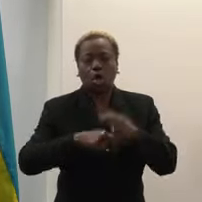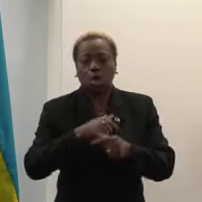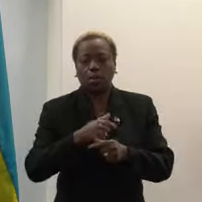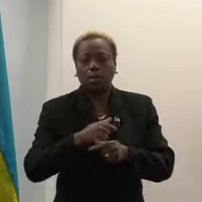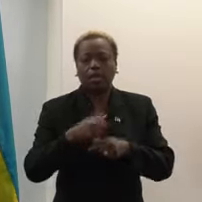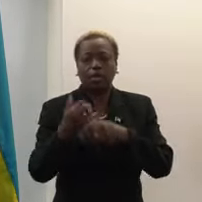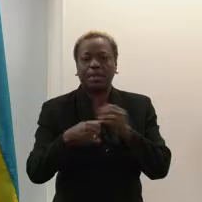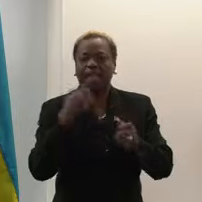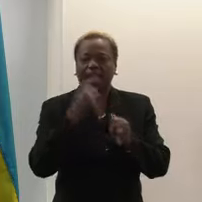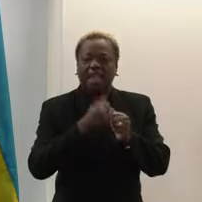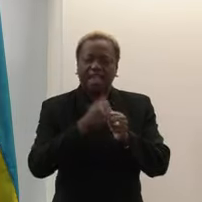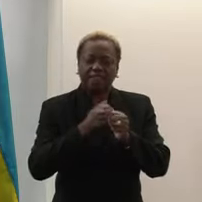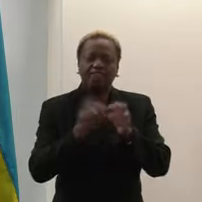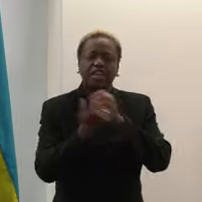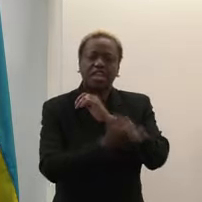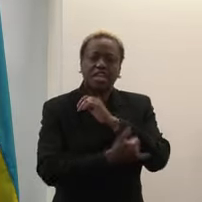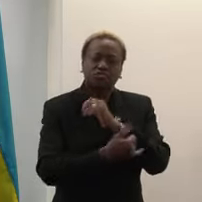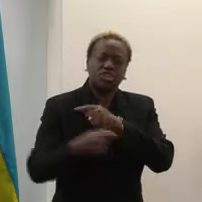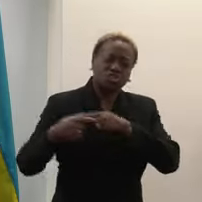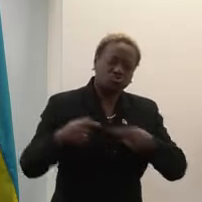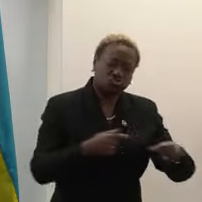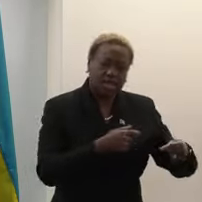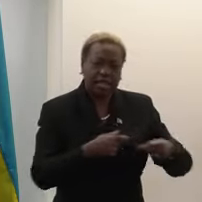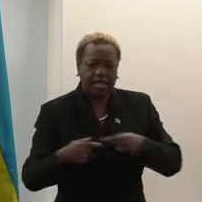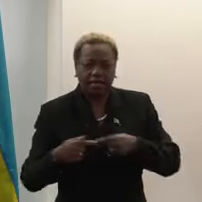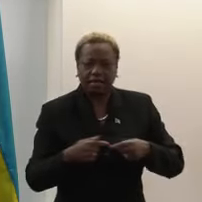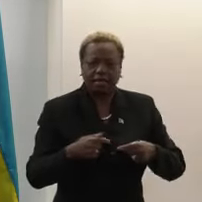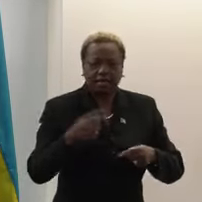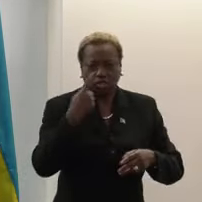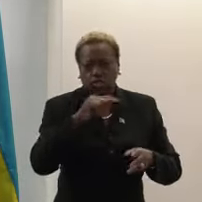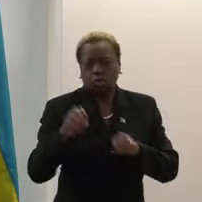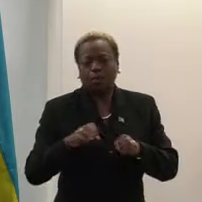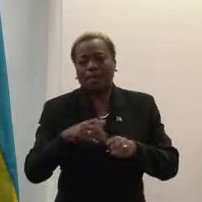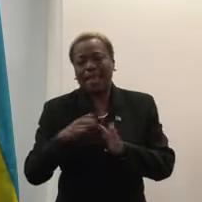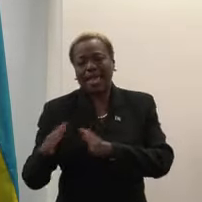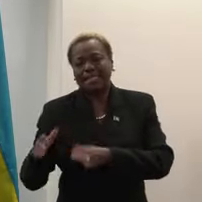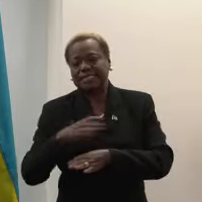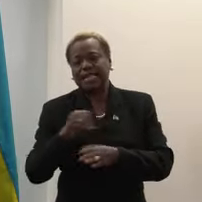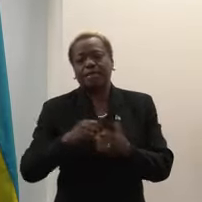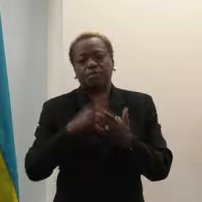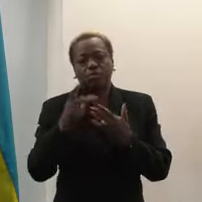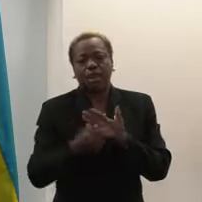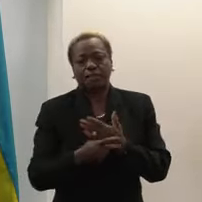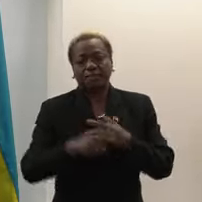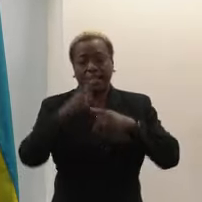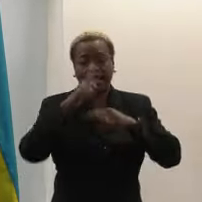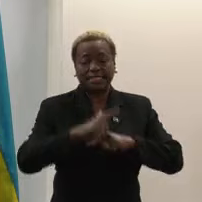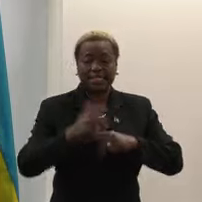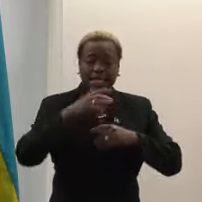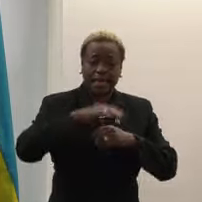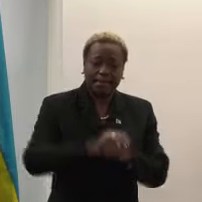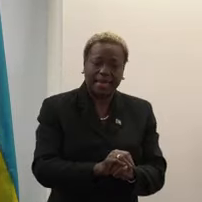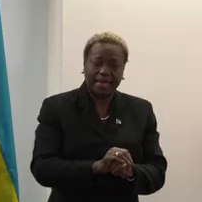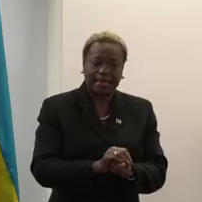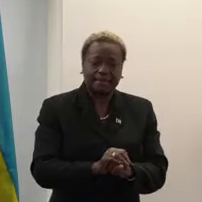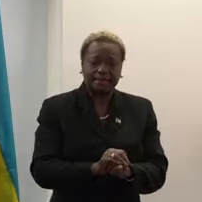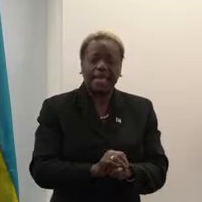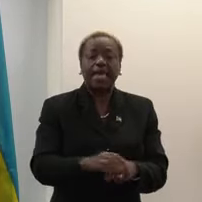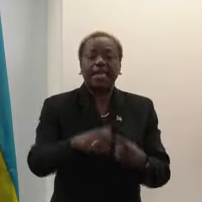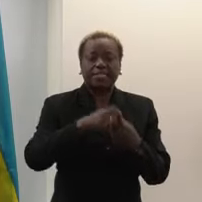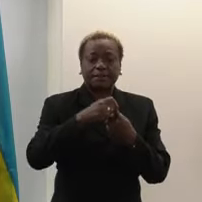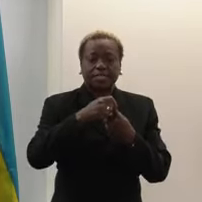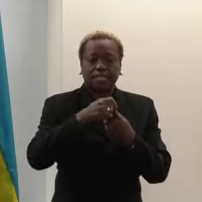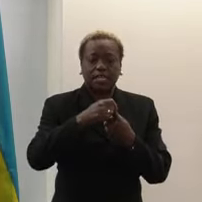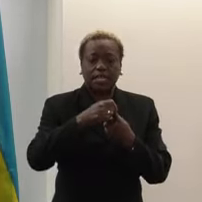is struggling to implement plans and programs to lessen the impact, especially on